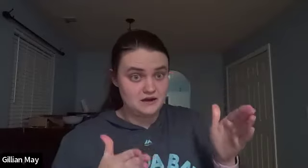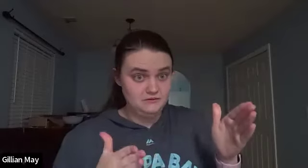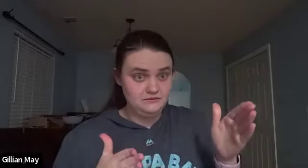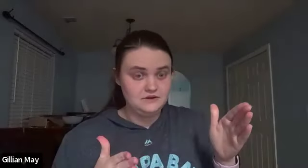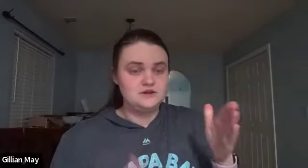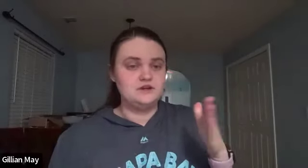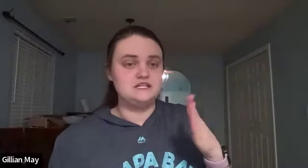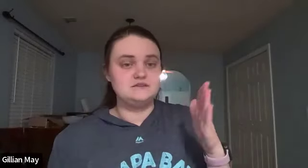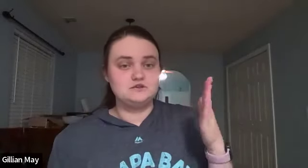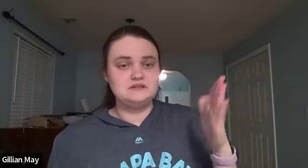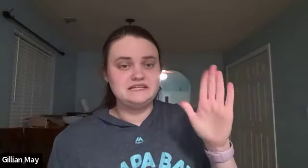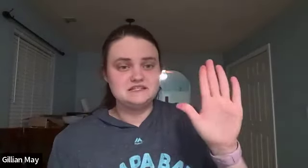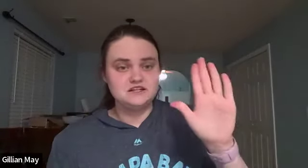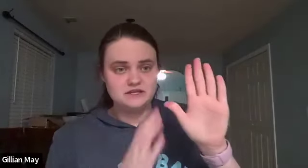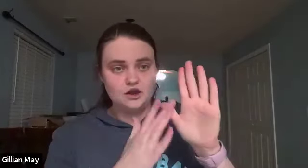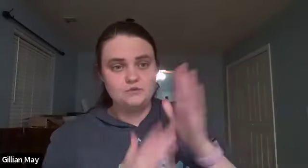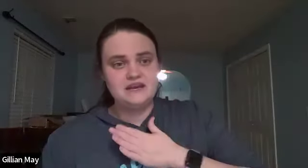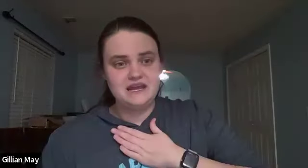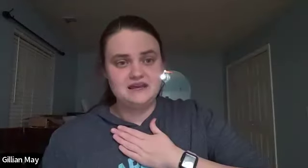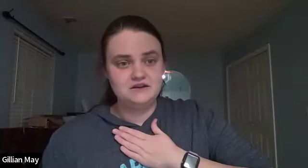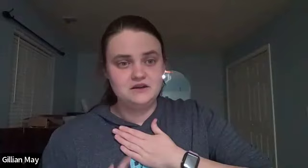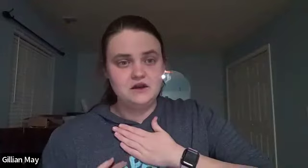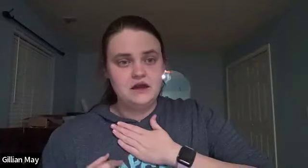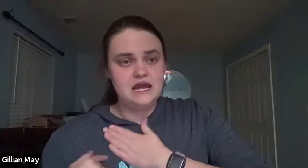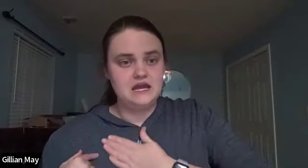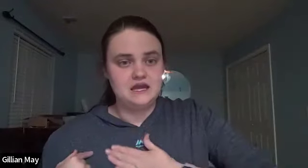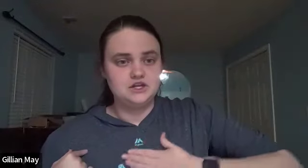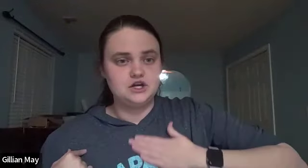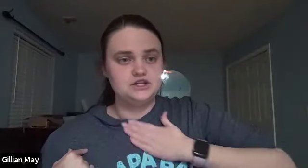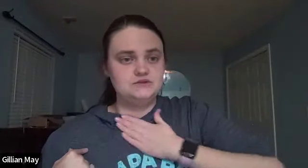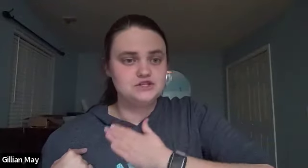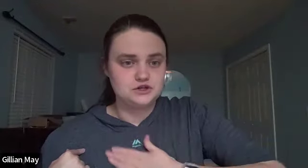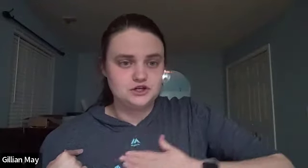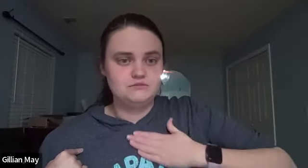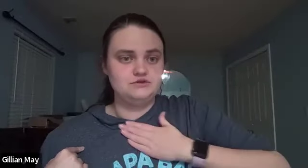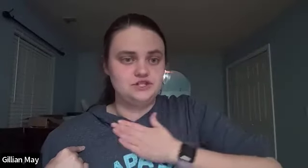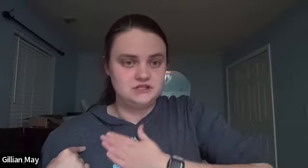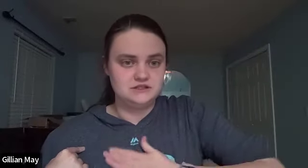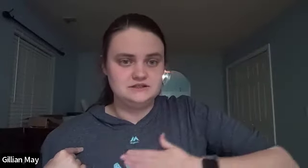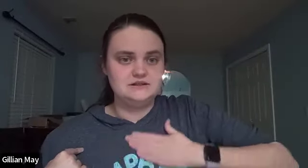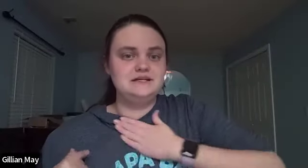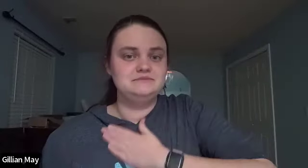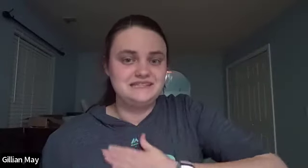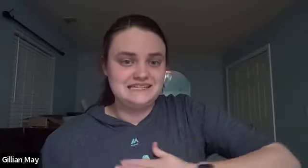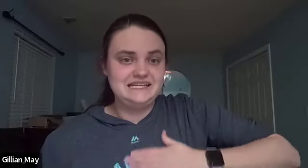down so please is going to be open hand, and you're going to do a circular motion.